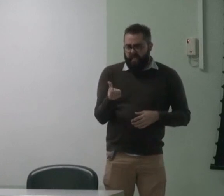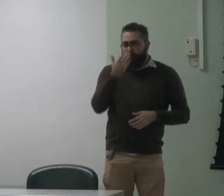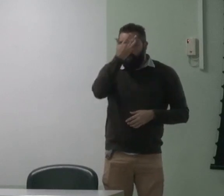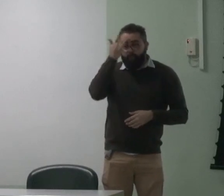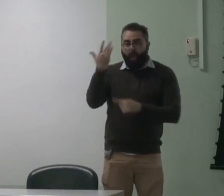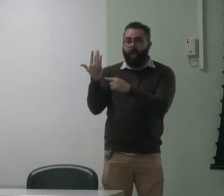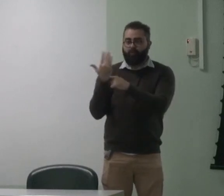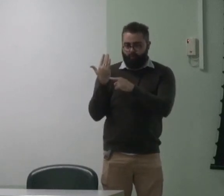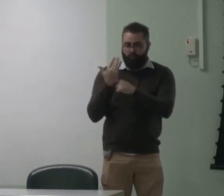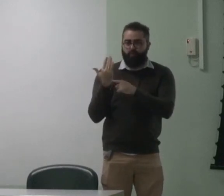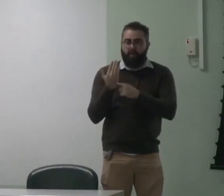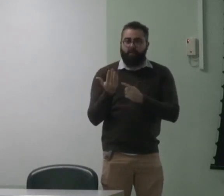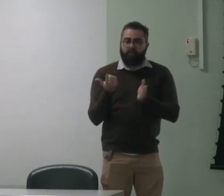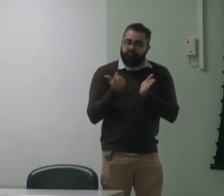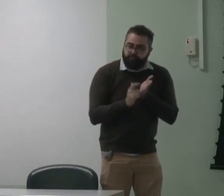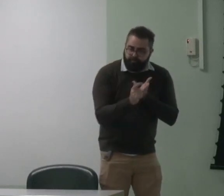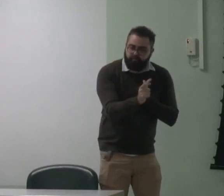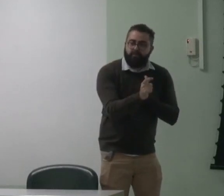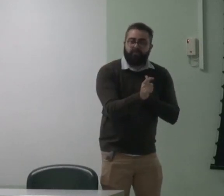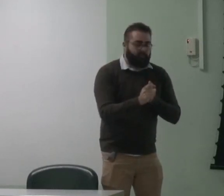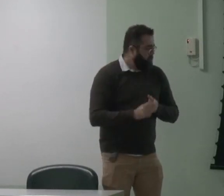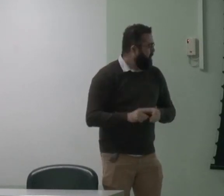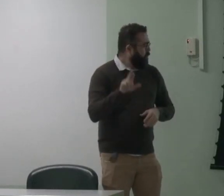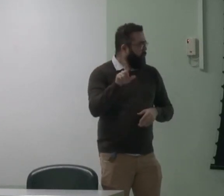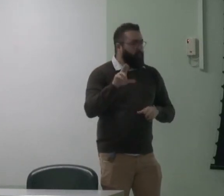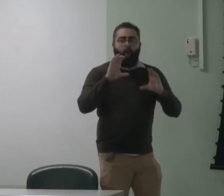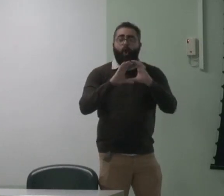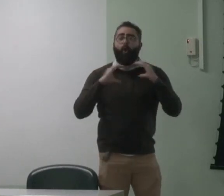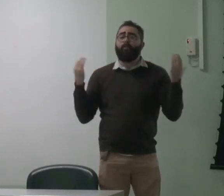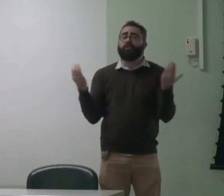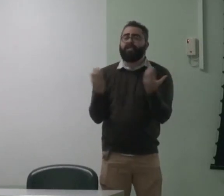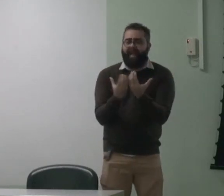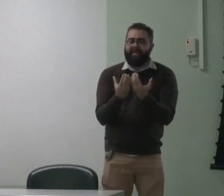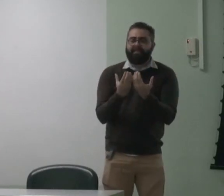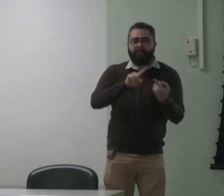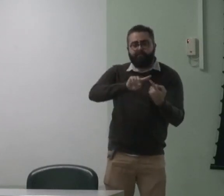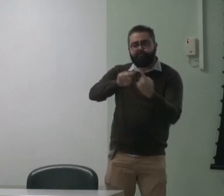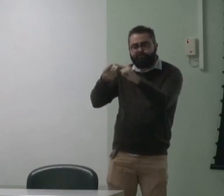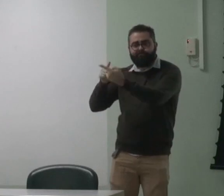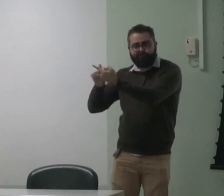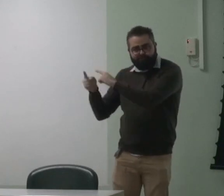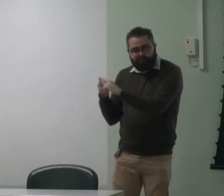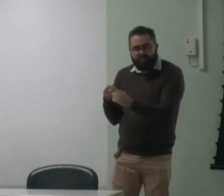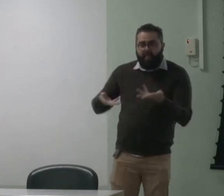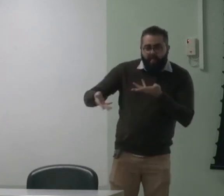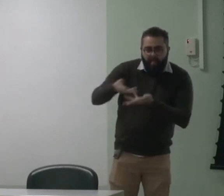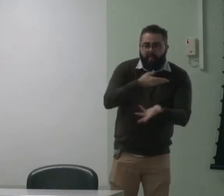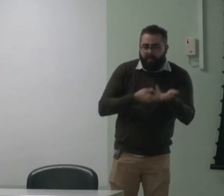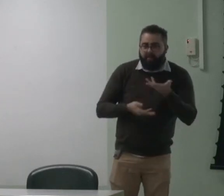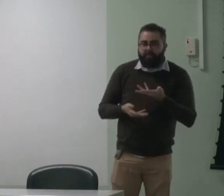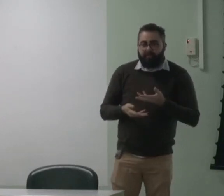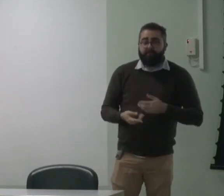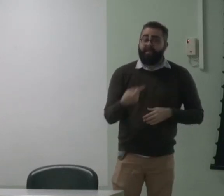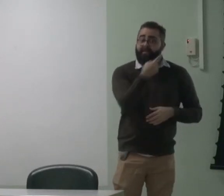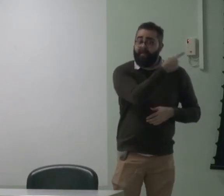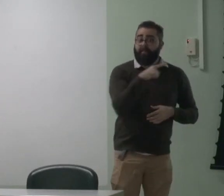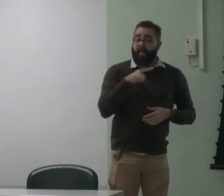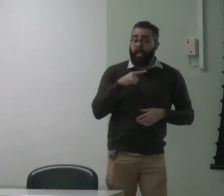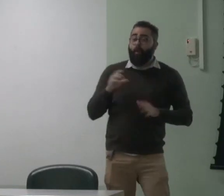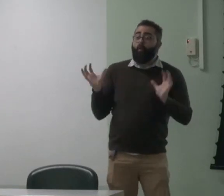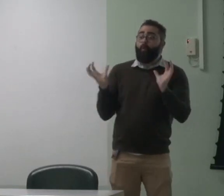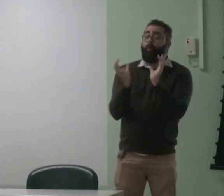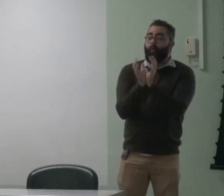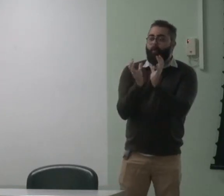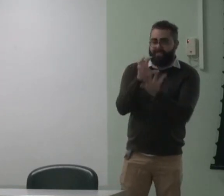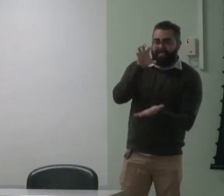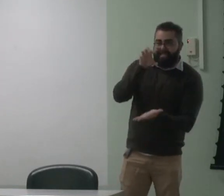about. The community actually is, like, you can think of it in layers. There is this core group, those 17